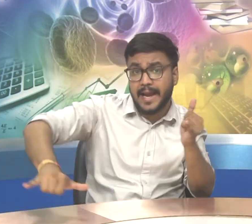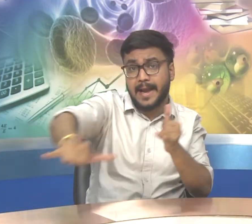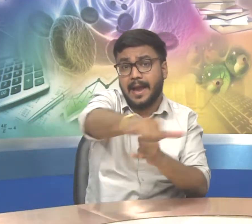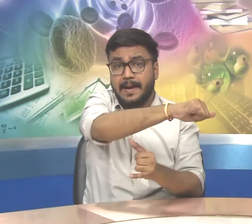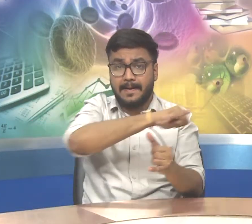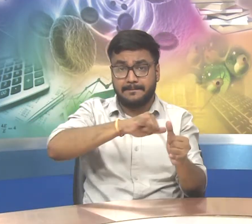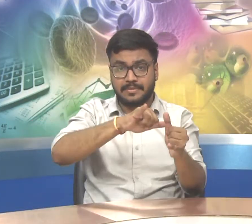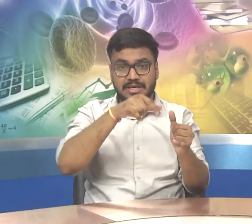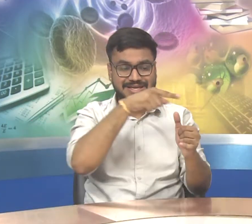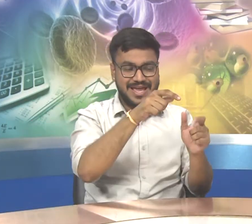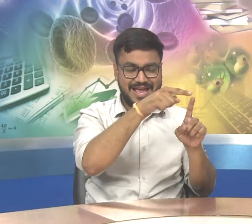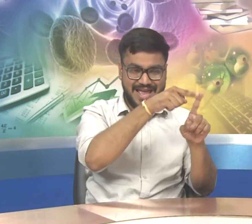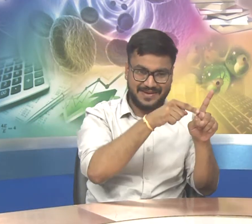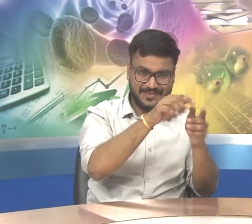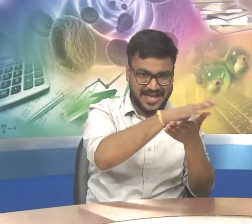have same atomic mass,